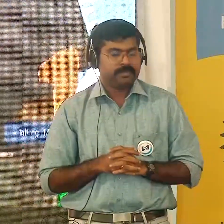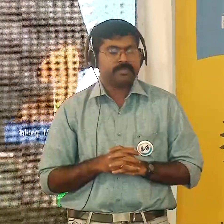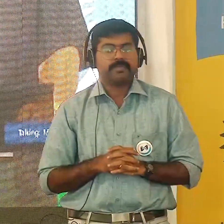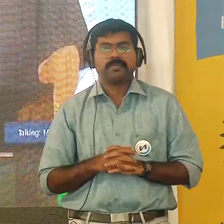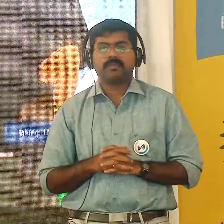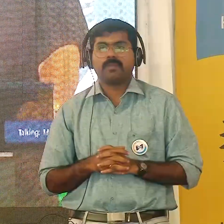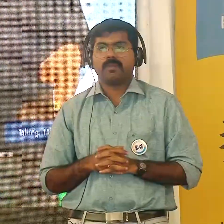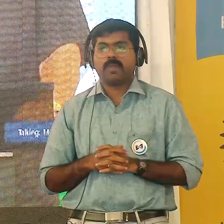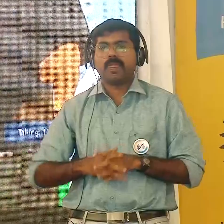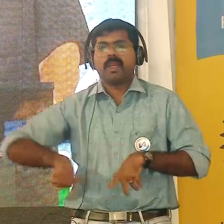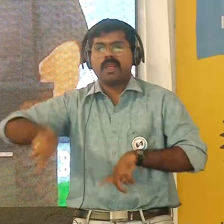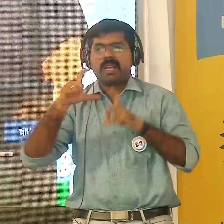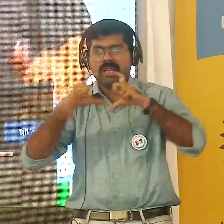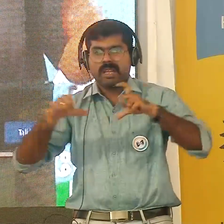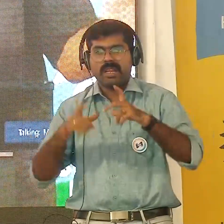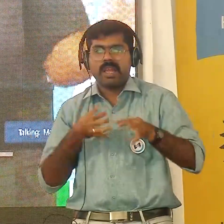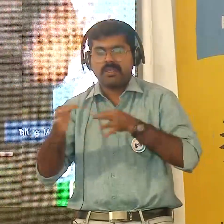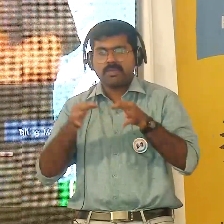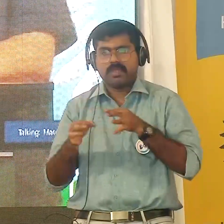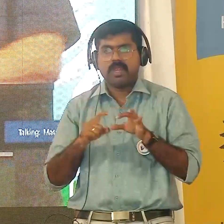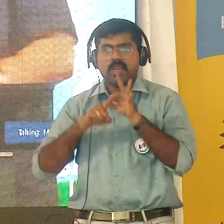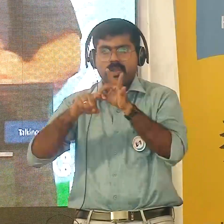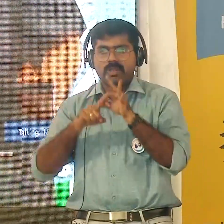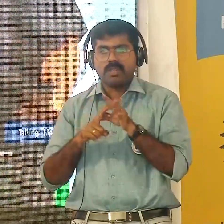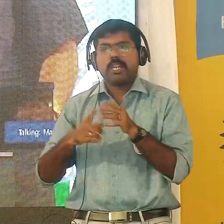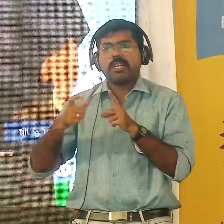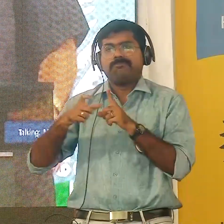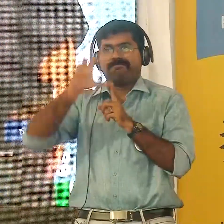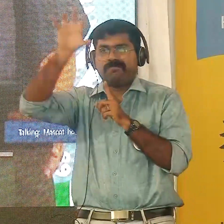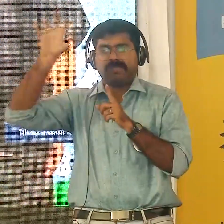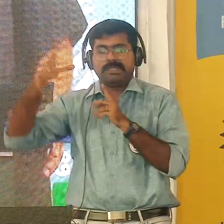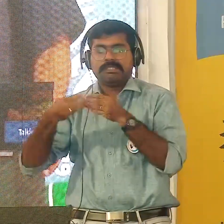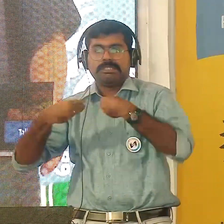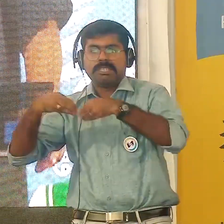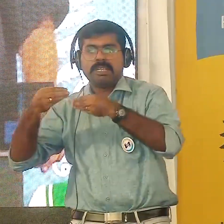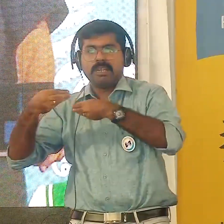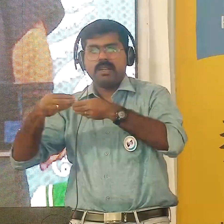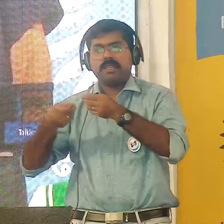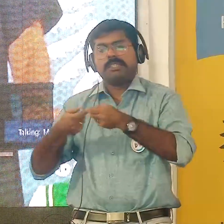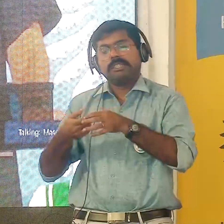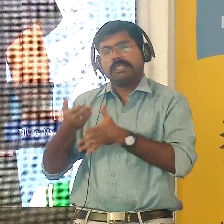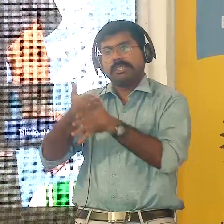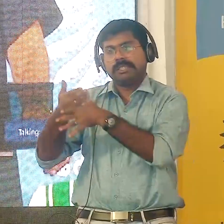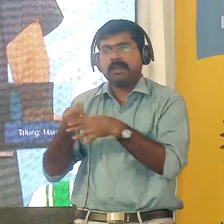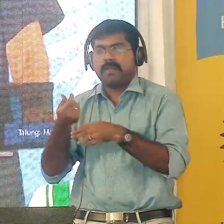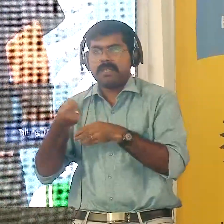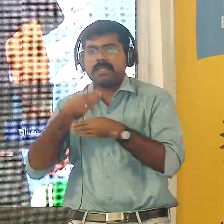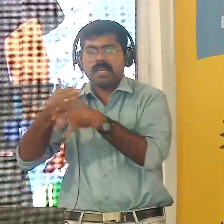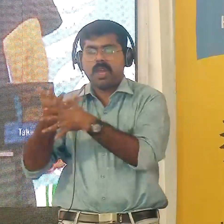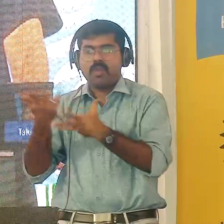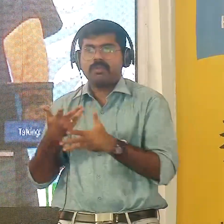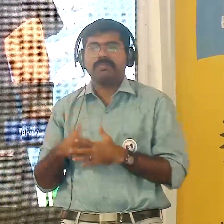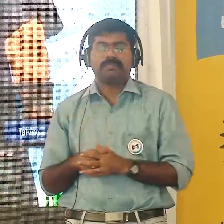I did want to make that point about questions of regional distribution of development policies in the state.